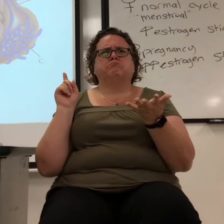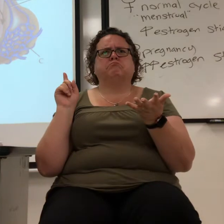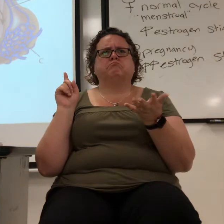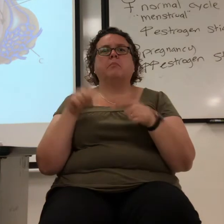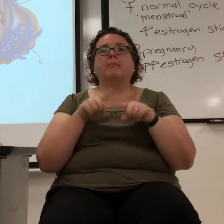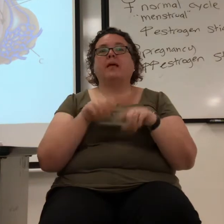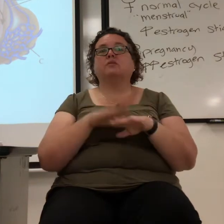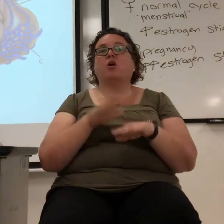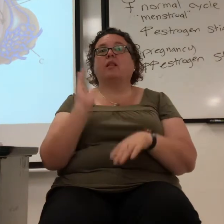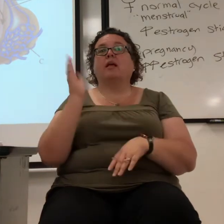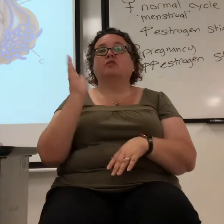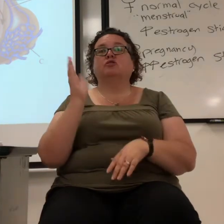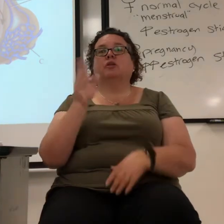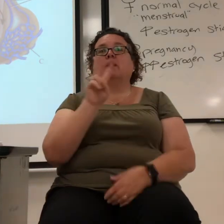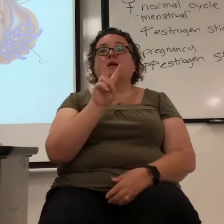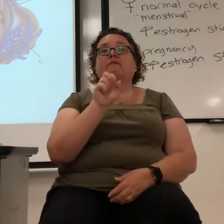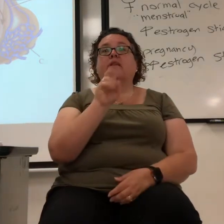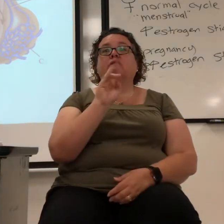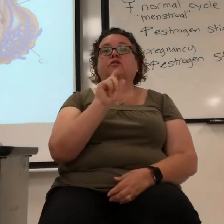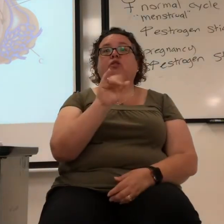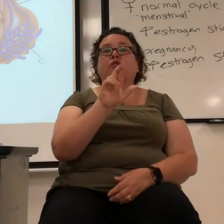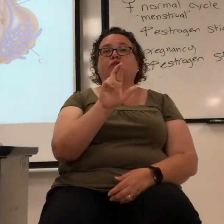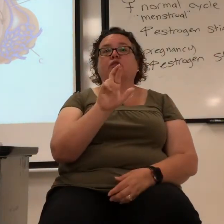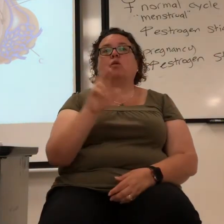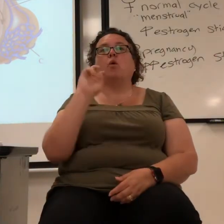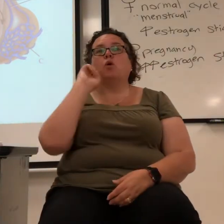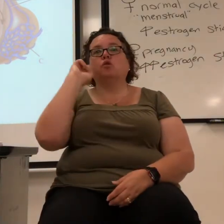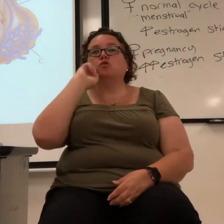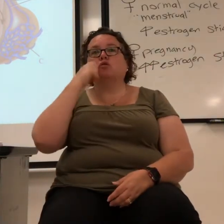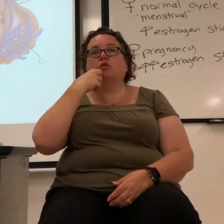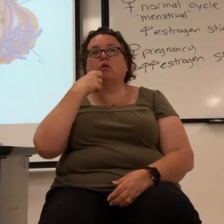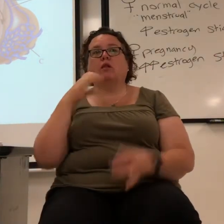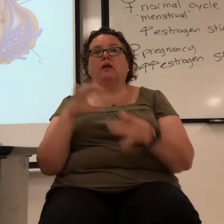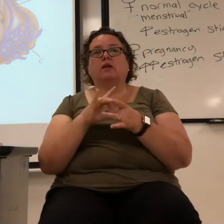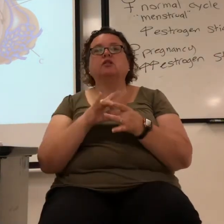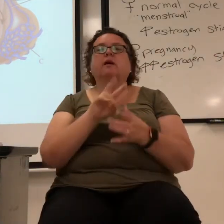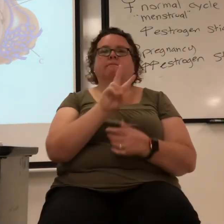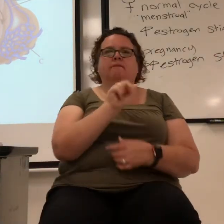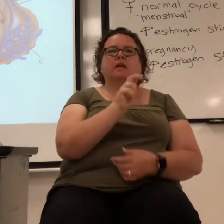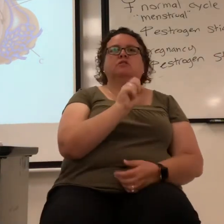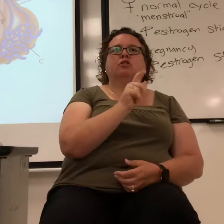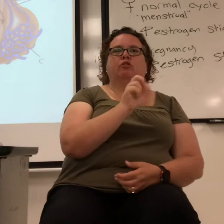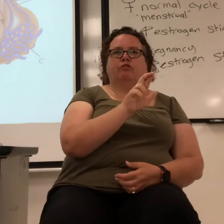Based on lecture, is that a vascular or neural connection? Well, it's a blood vessel. It's vascular.